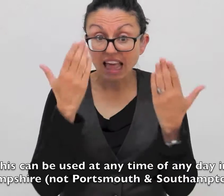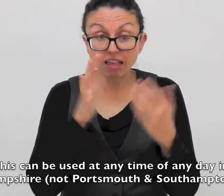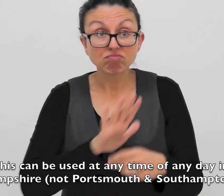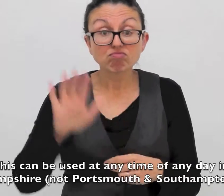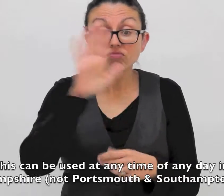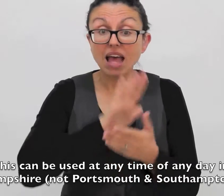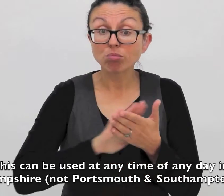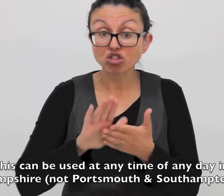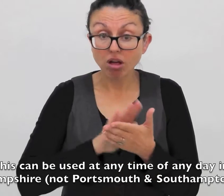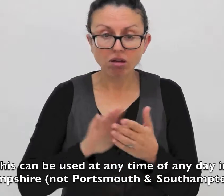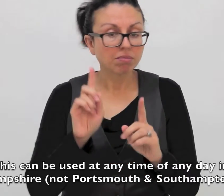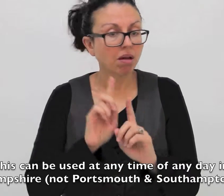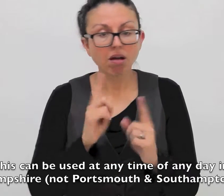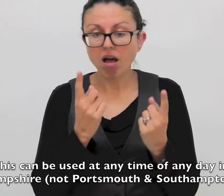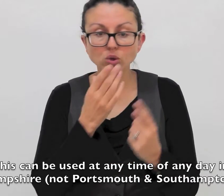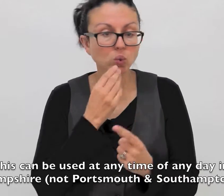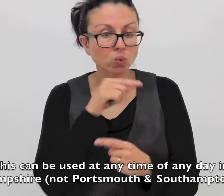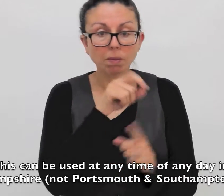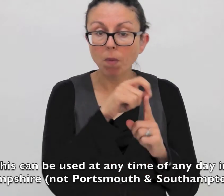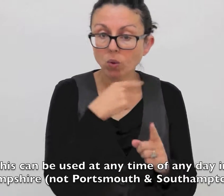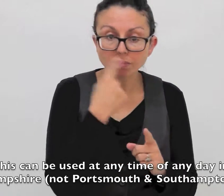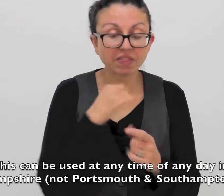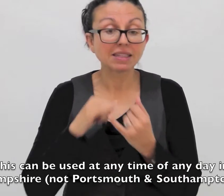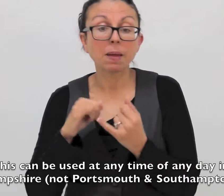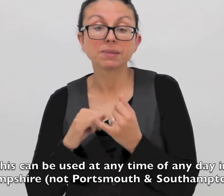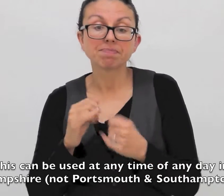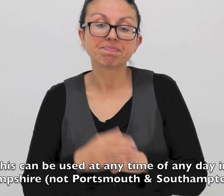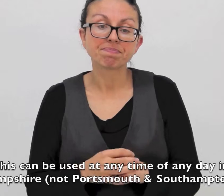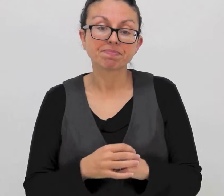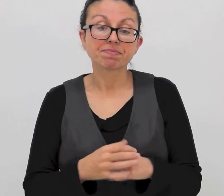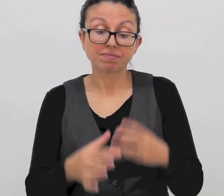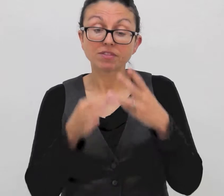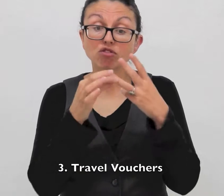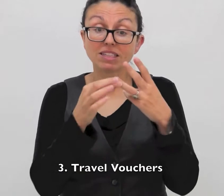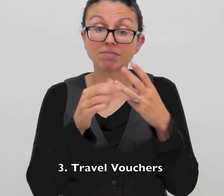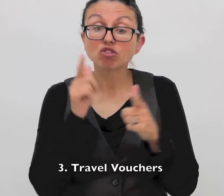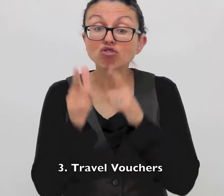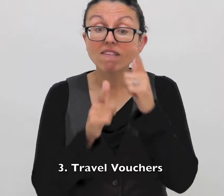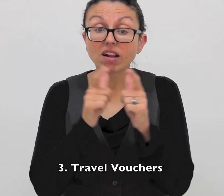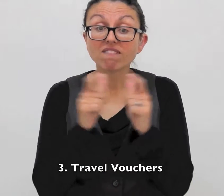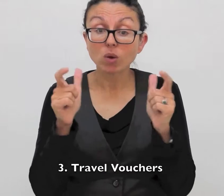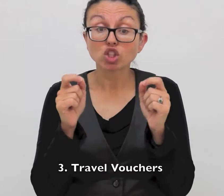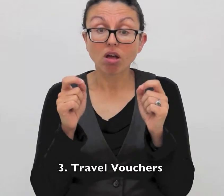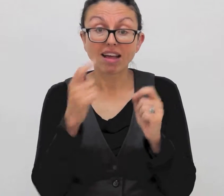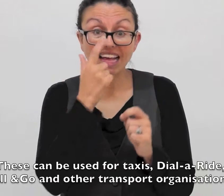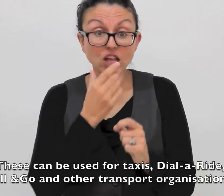at any time of any day in Hampshire, but again, not Portsmouth and Southampton. Third is